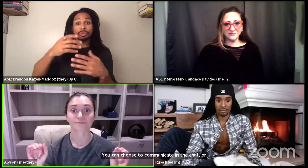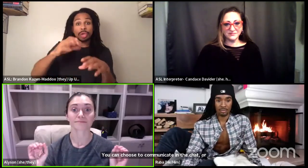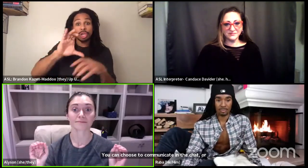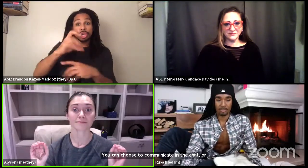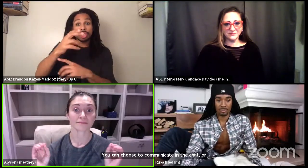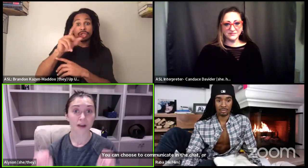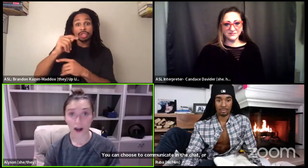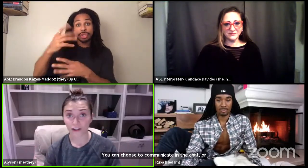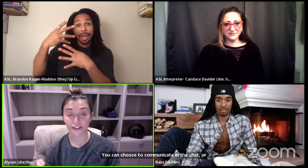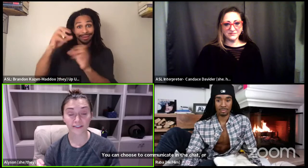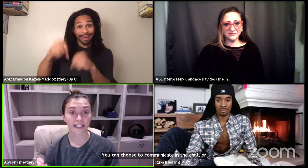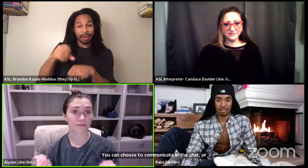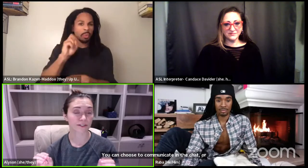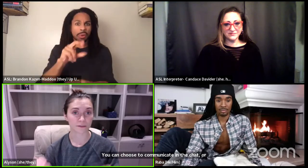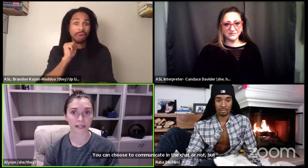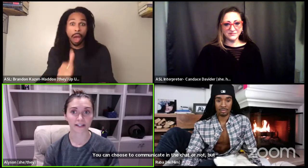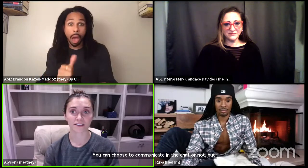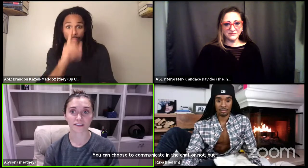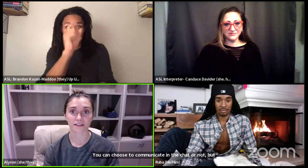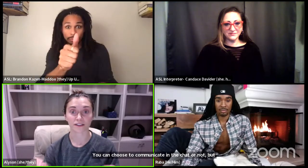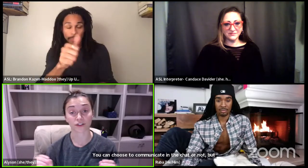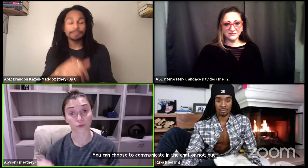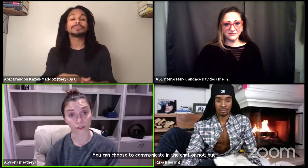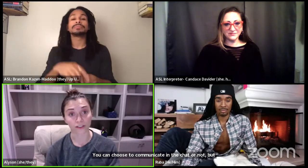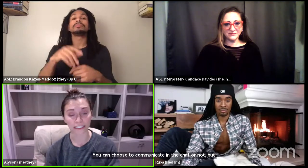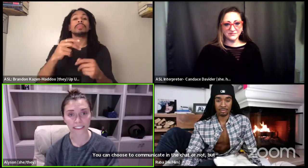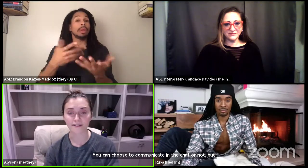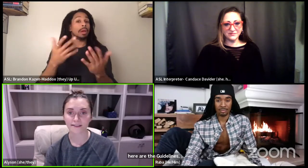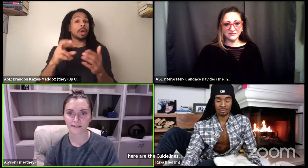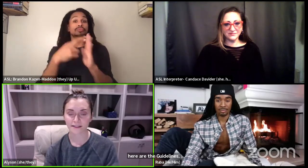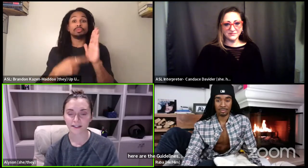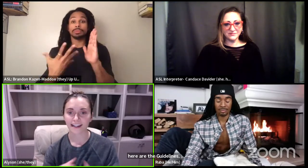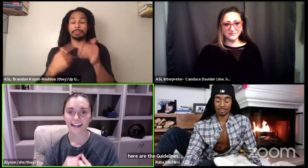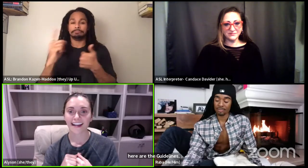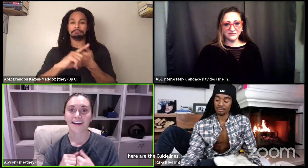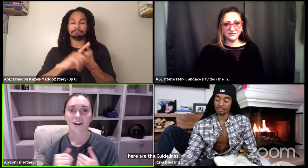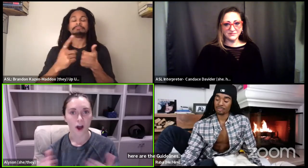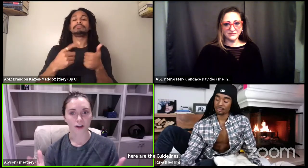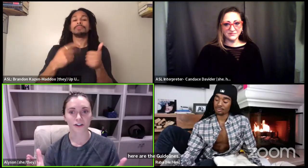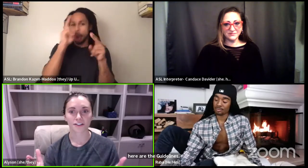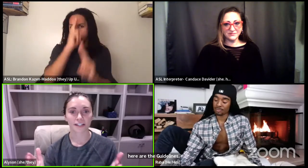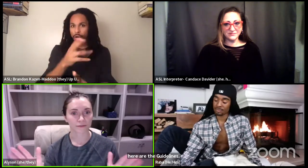guidelines. Honor and respect your needs.